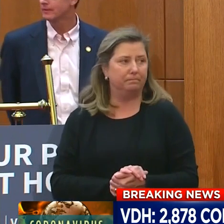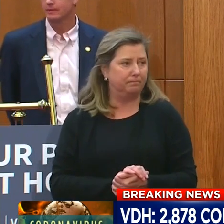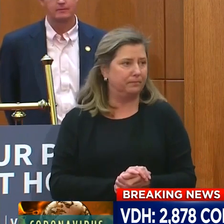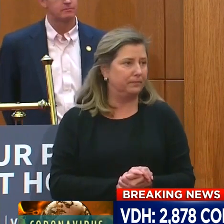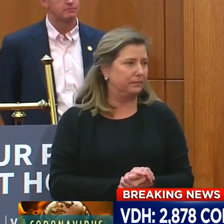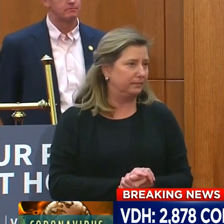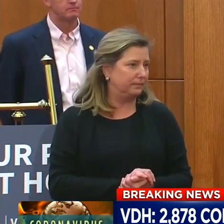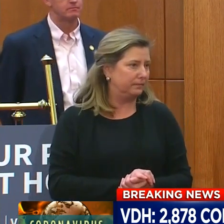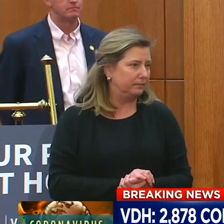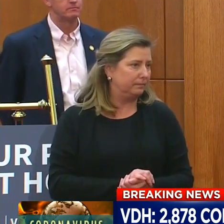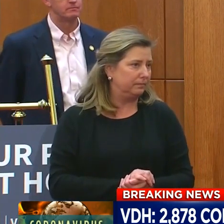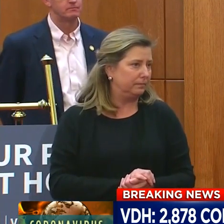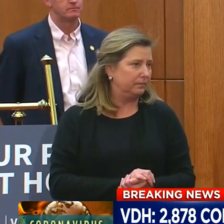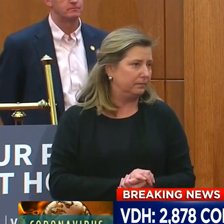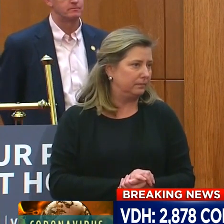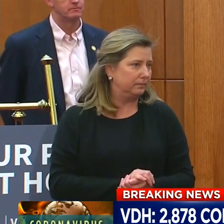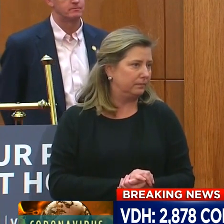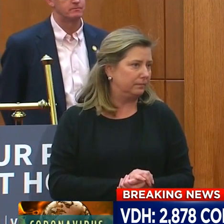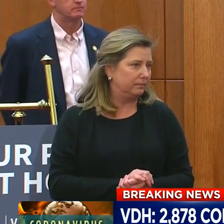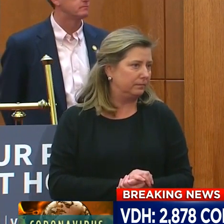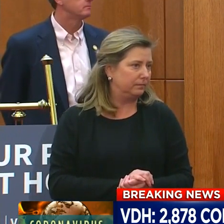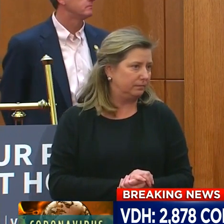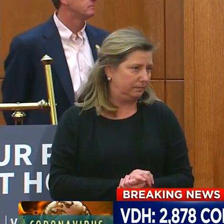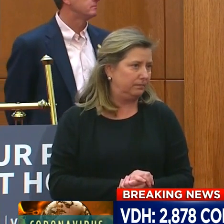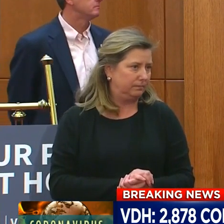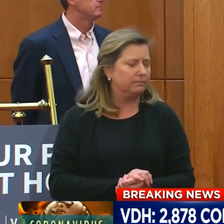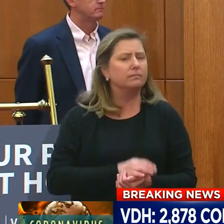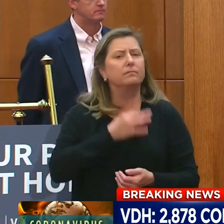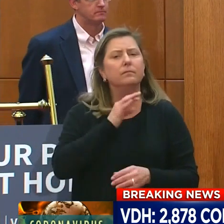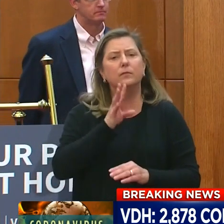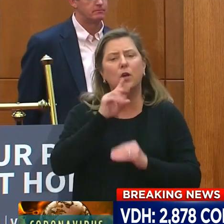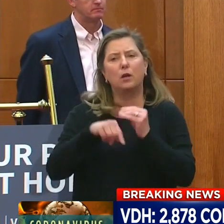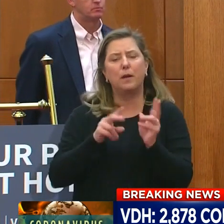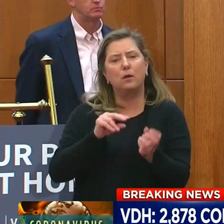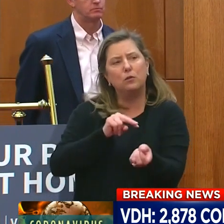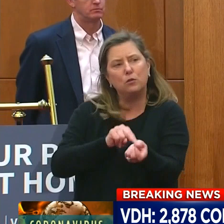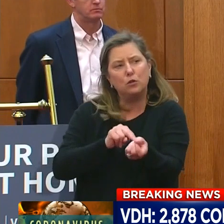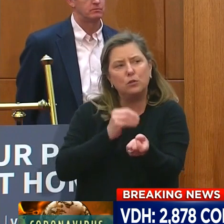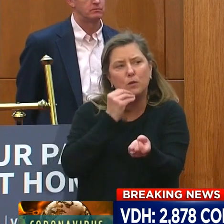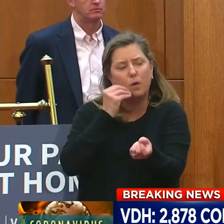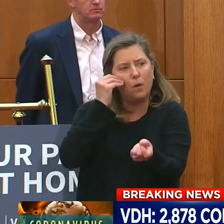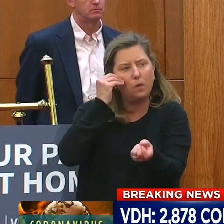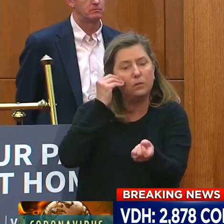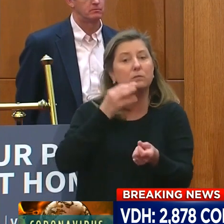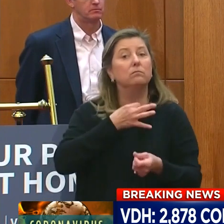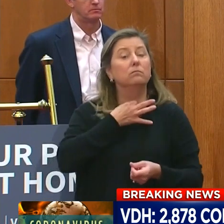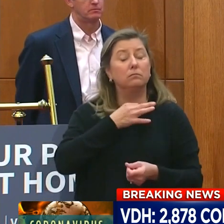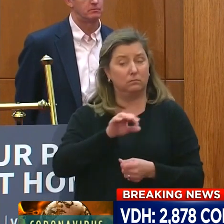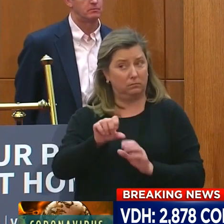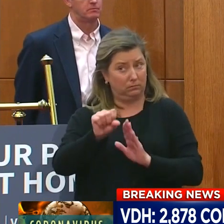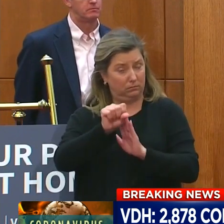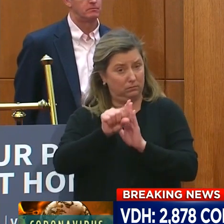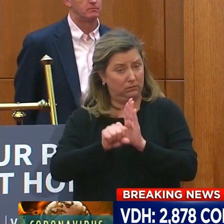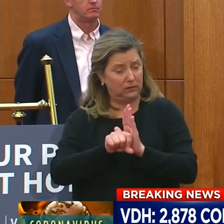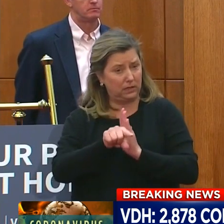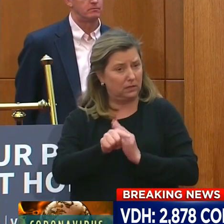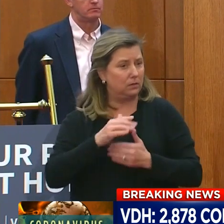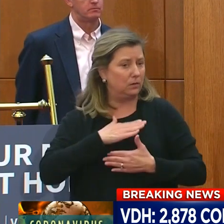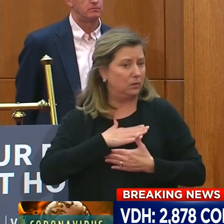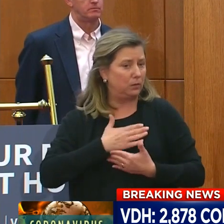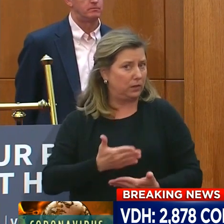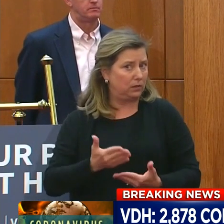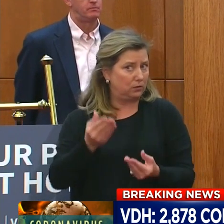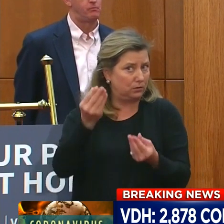Going back to nursing homes, I'm wondering, well, two things. I'm wondering if the state would be willing to release